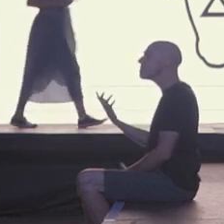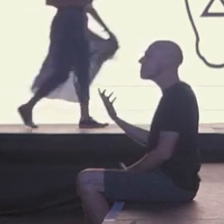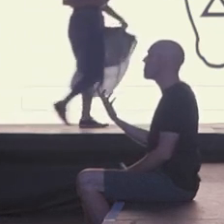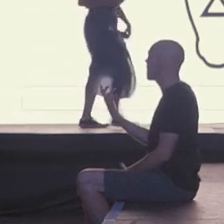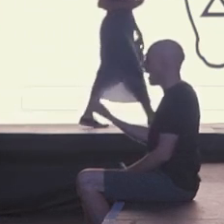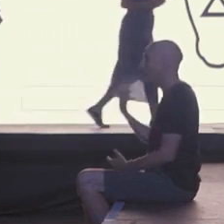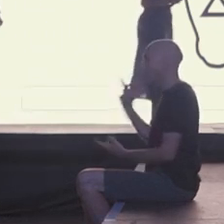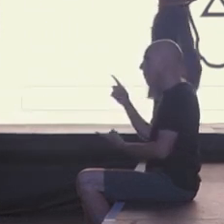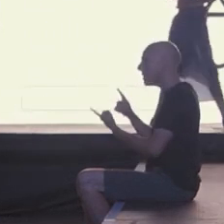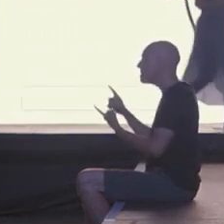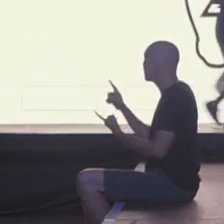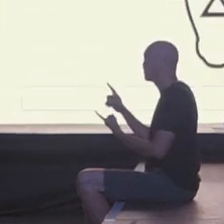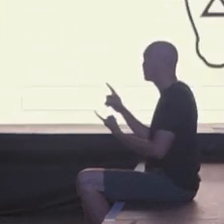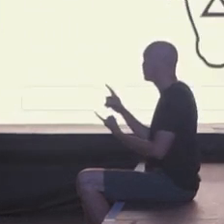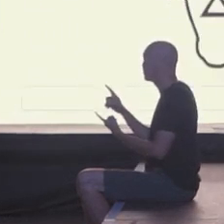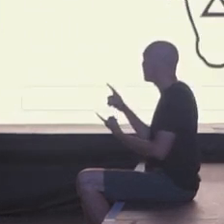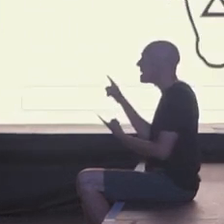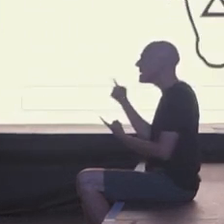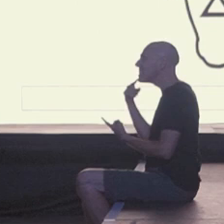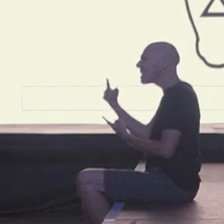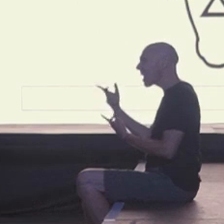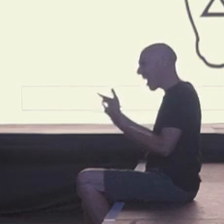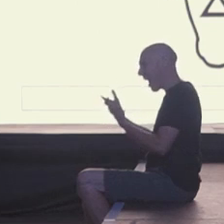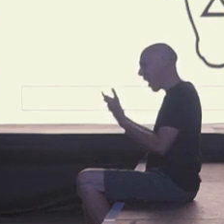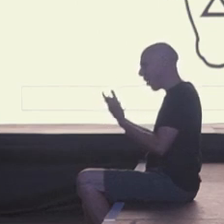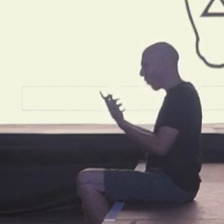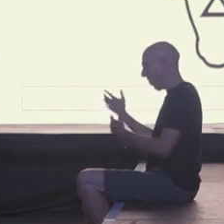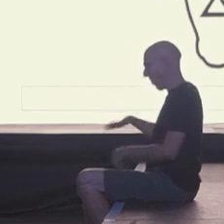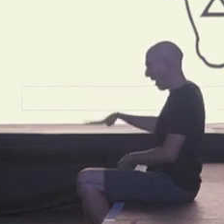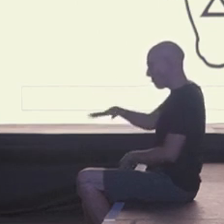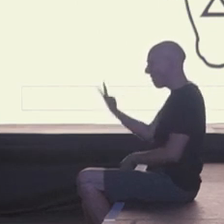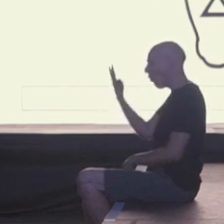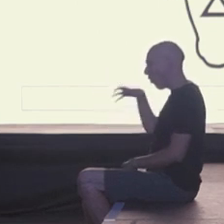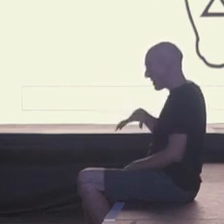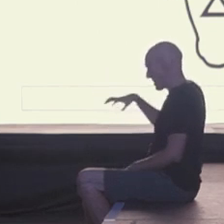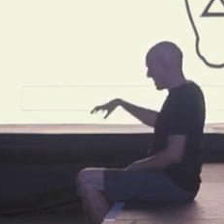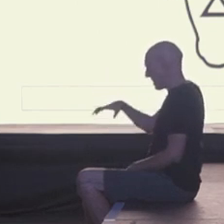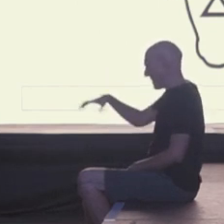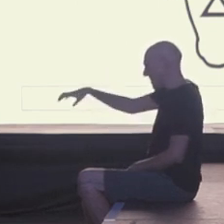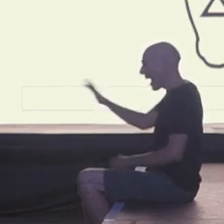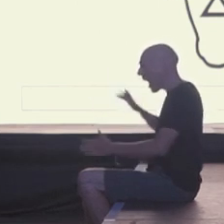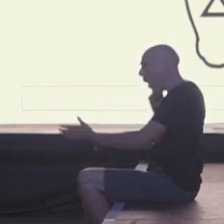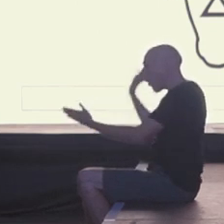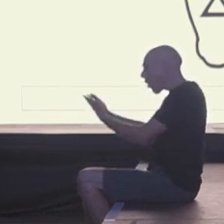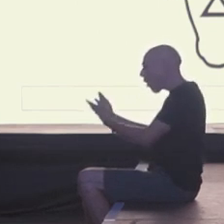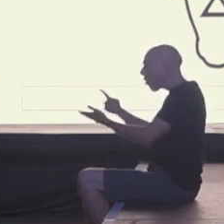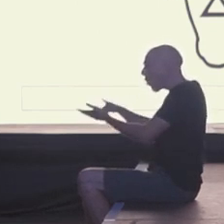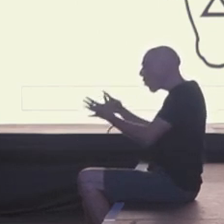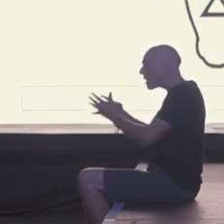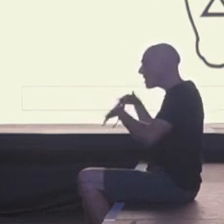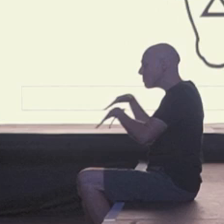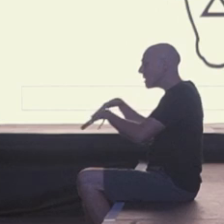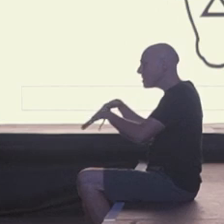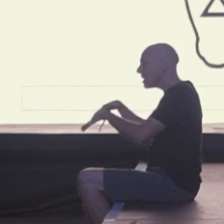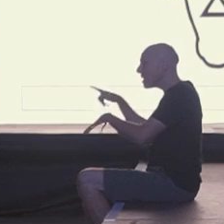me, you organized this protest in 4 cities across the country. He's like, how long did it take? Days? Did you have meetings? I'm like, it